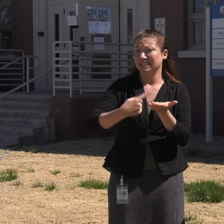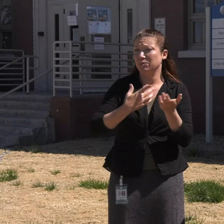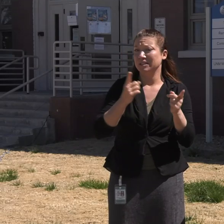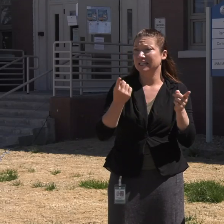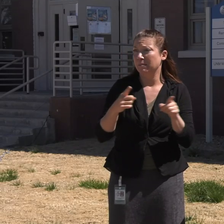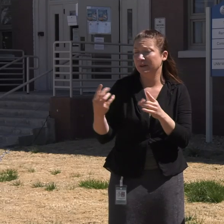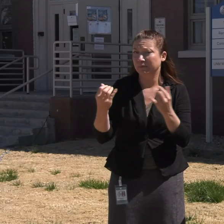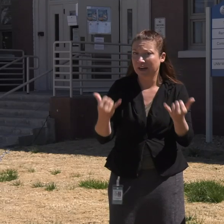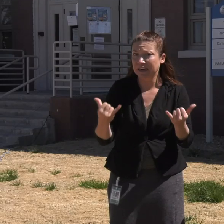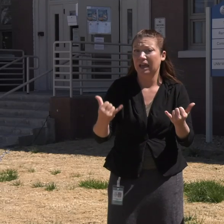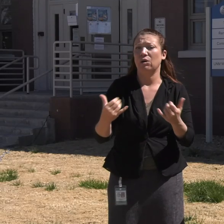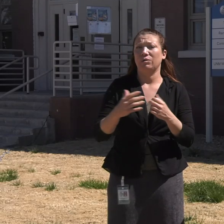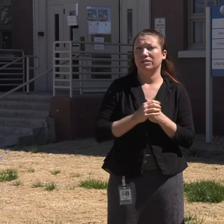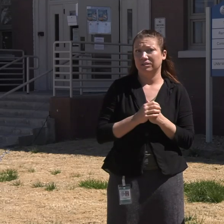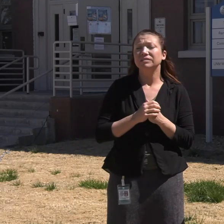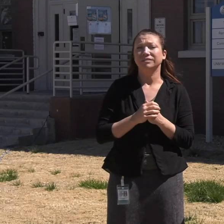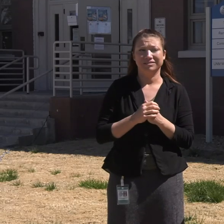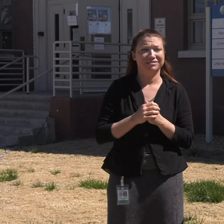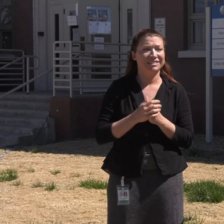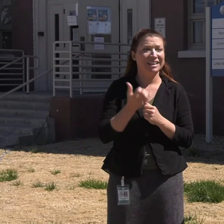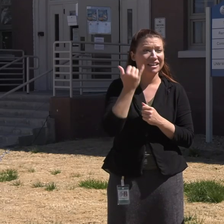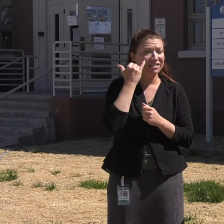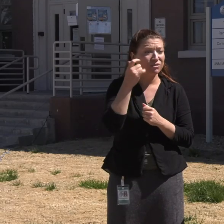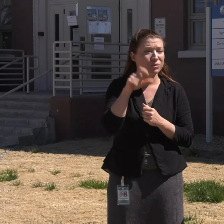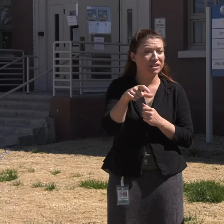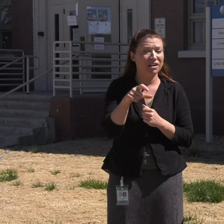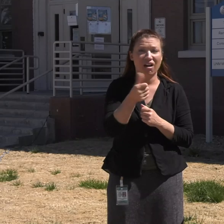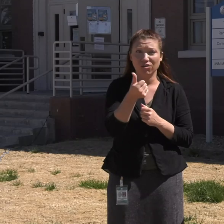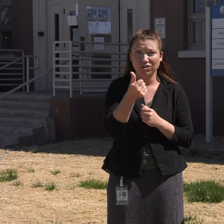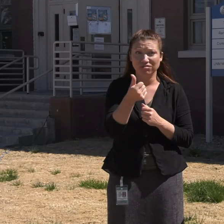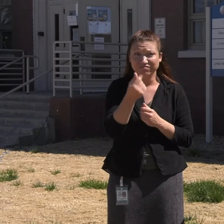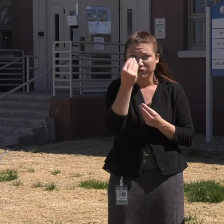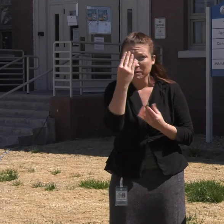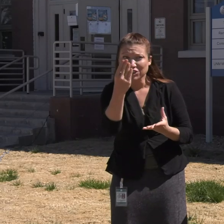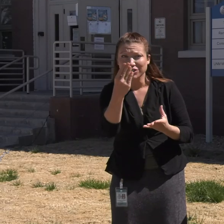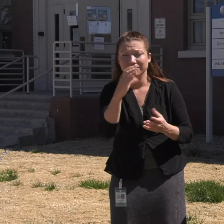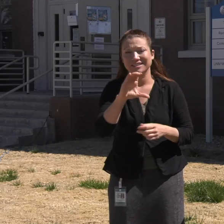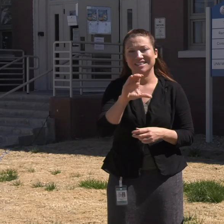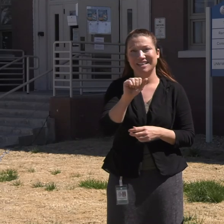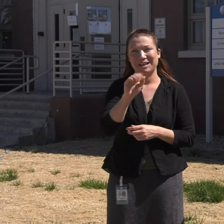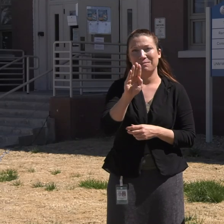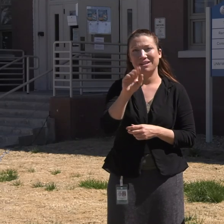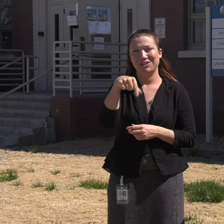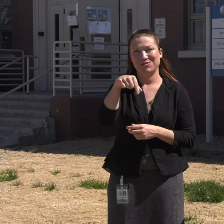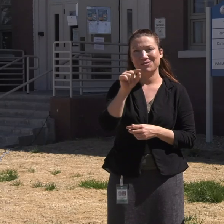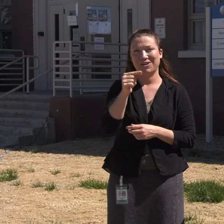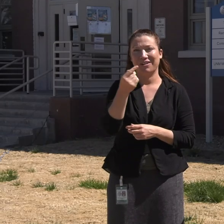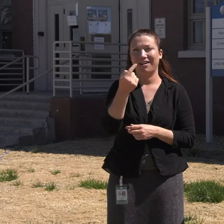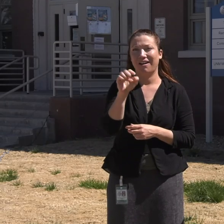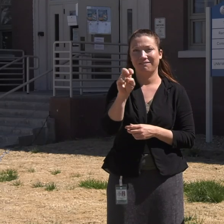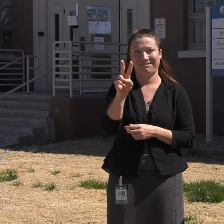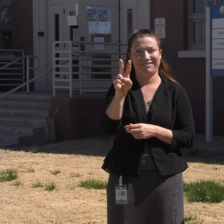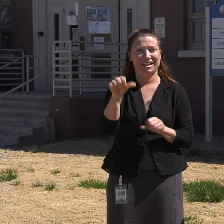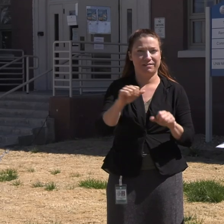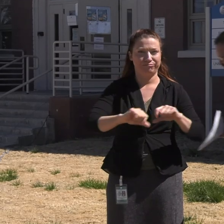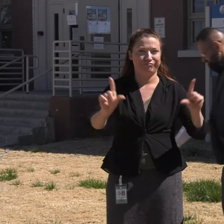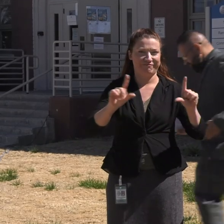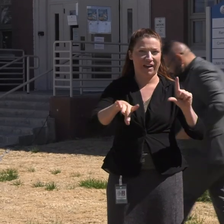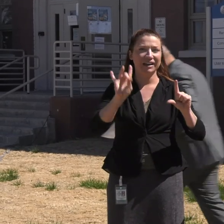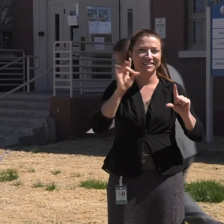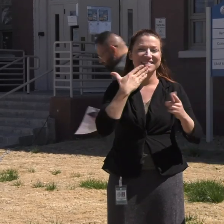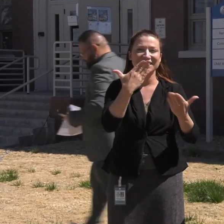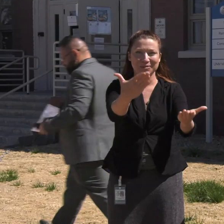at our health and social service centers. Any additional information you also might need can be found at cabq.gov. Thank you.